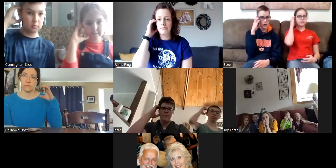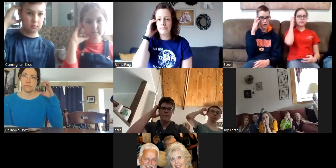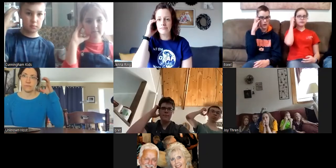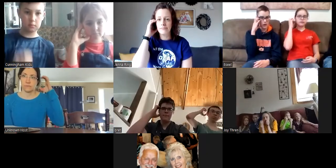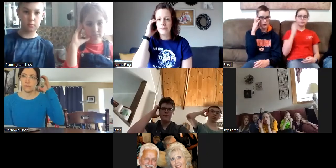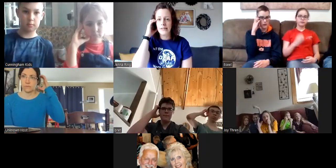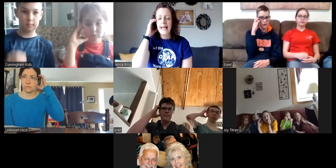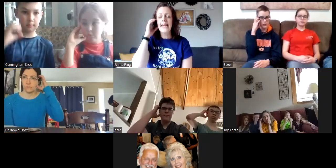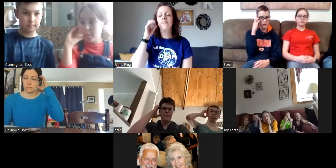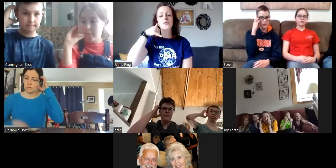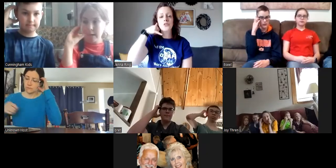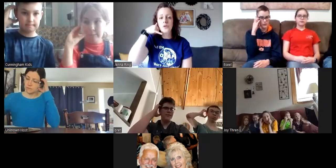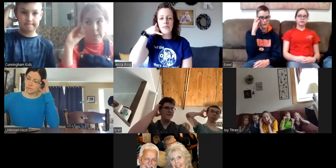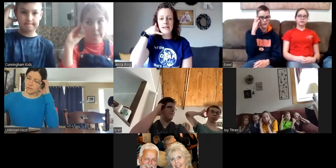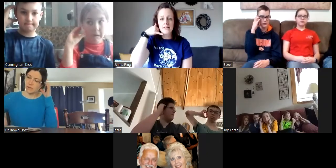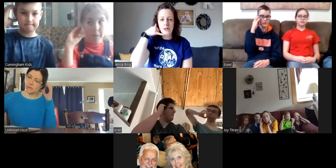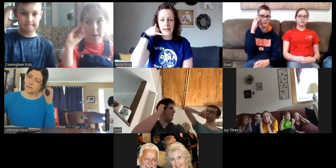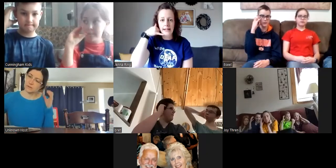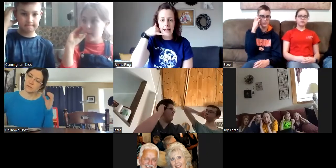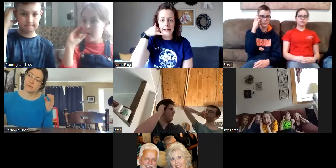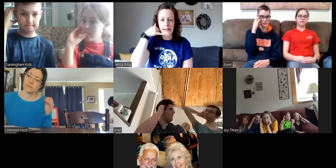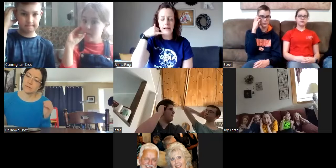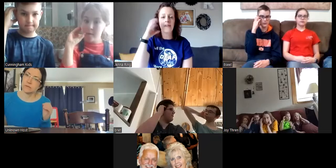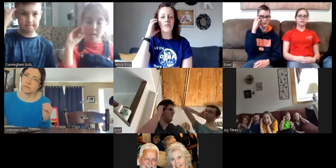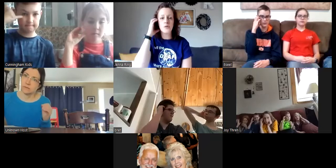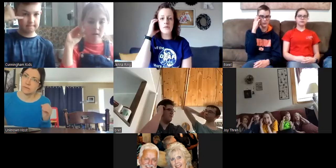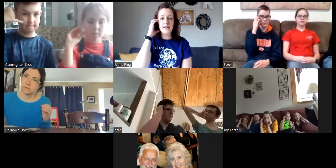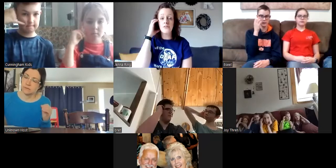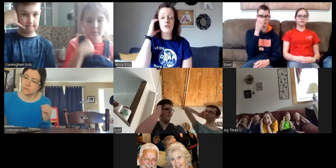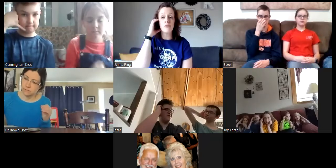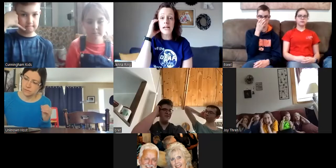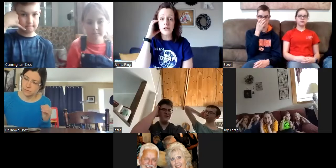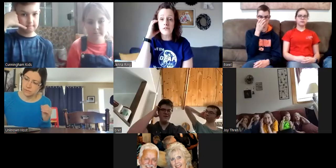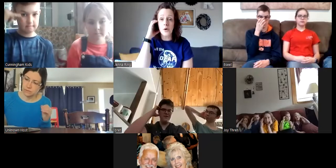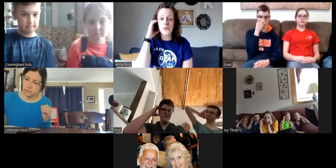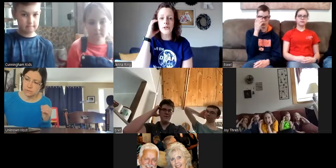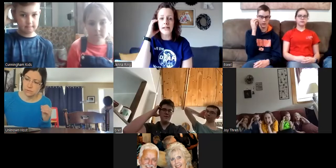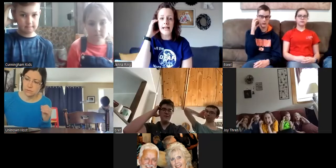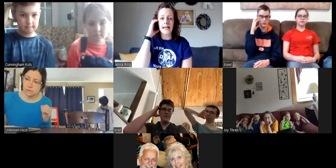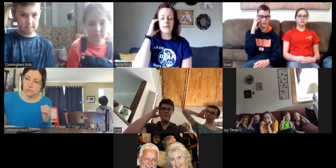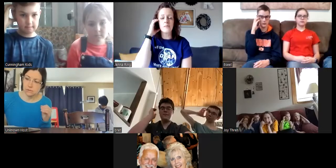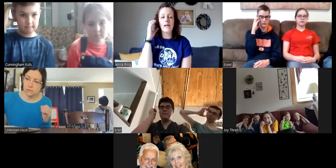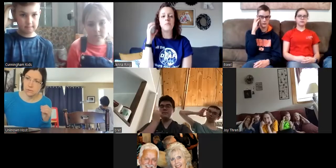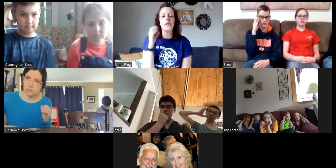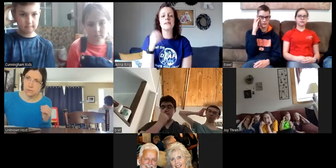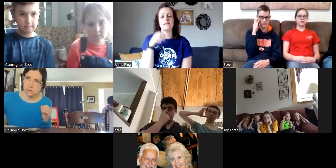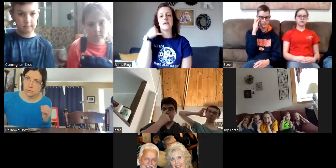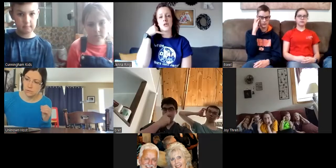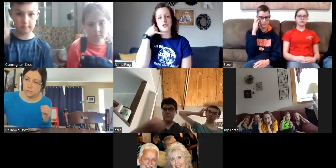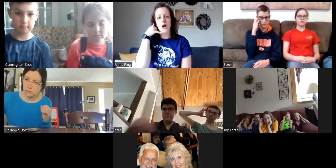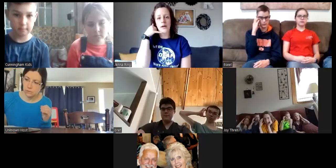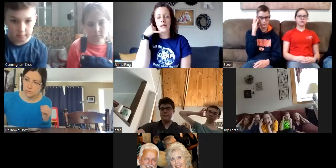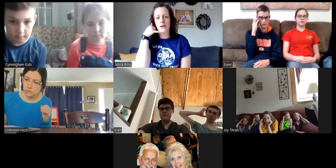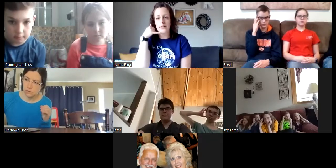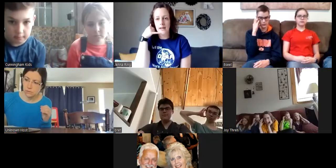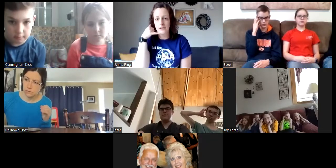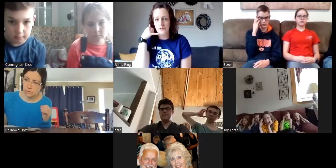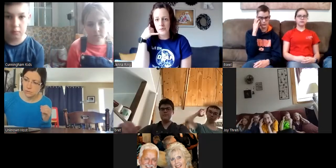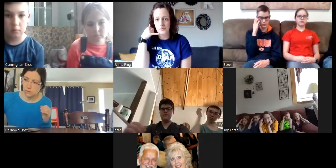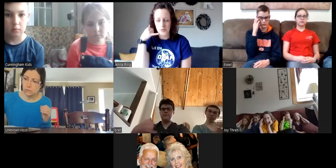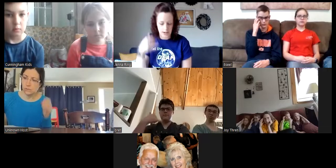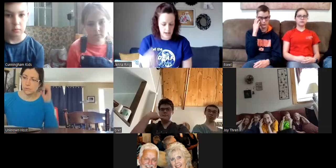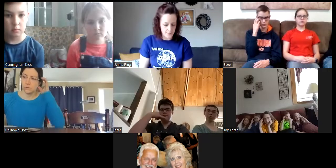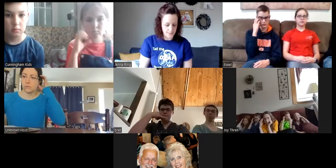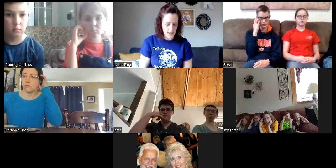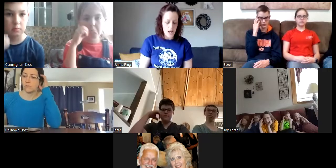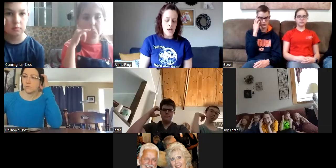phone. If you do this, they're going to get it. And if you do this for a regular phone, they're going to get it. The main point is that you're talking on a